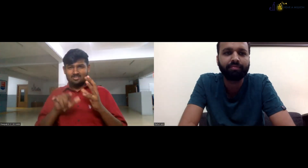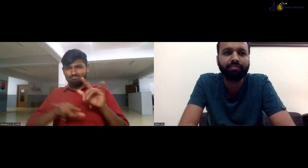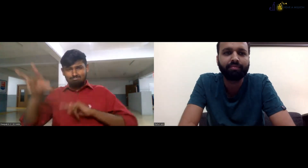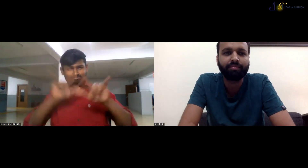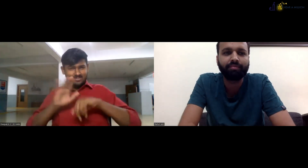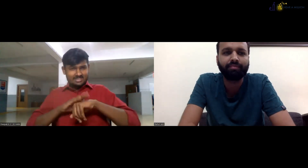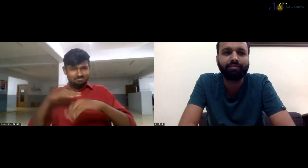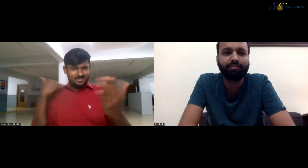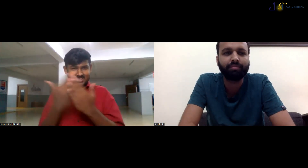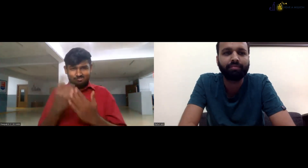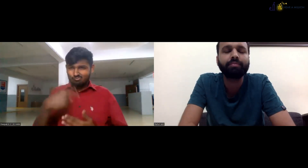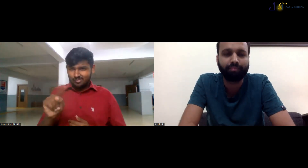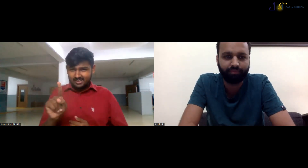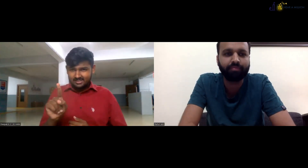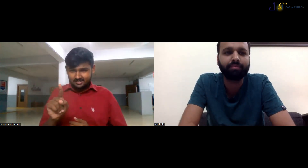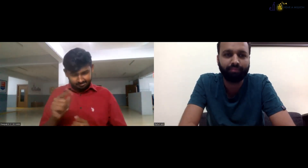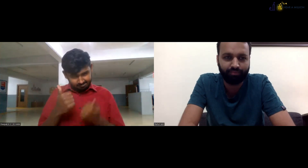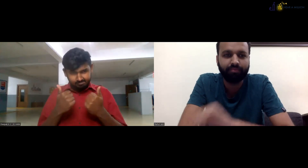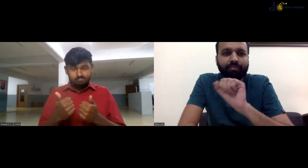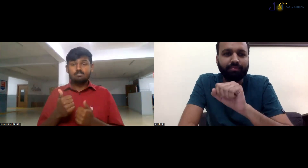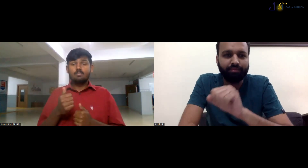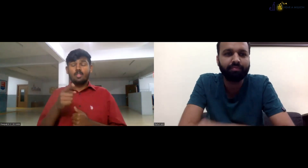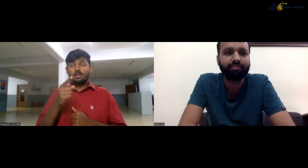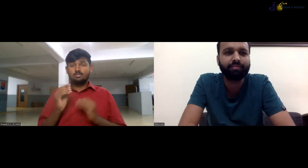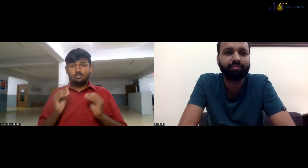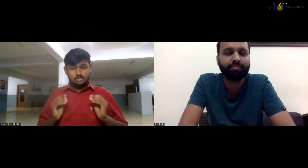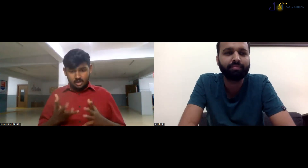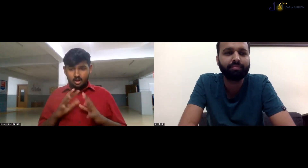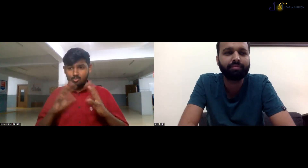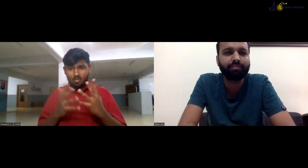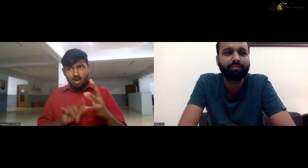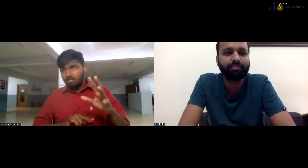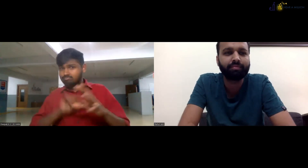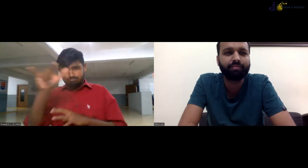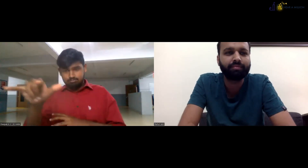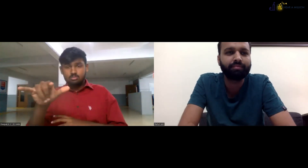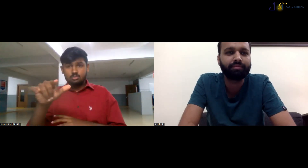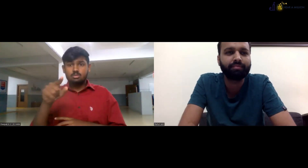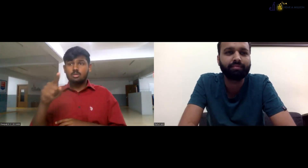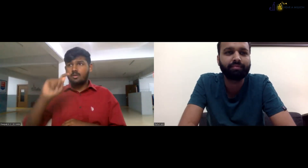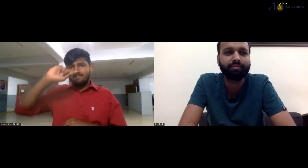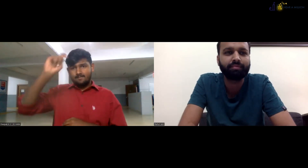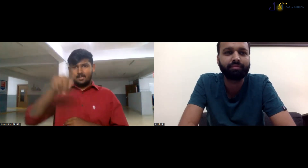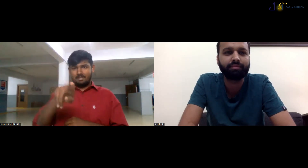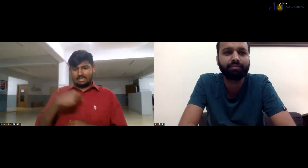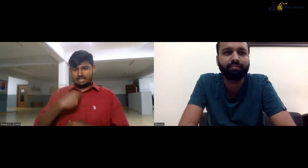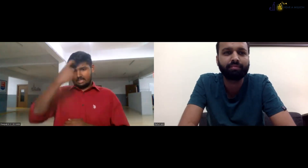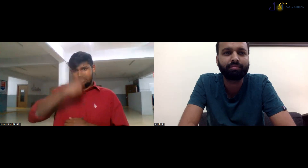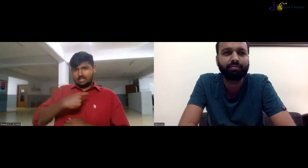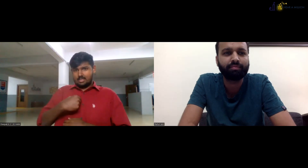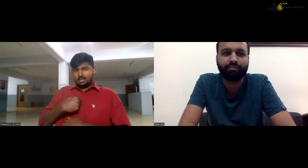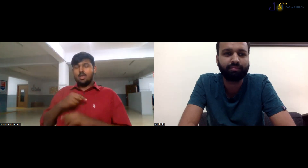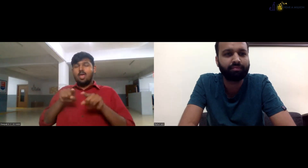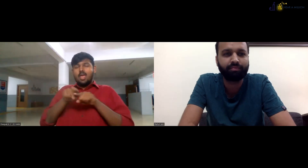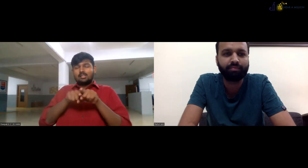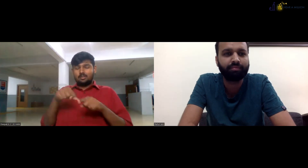is going to be that you have been, traveled around the world, which is really great. But